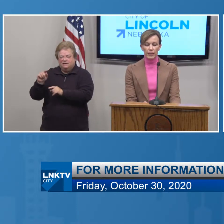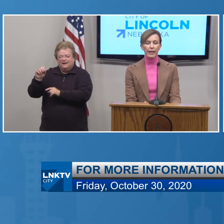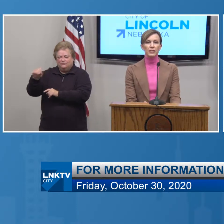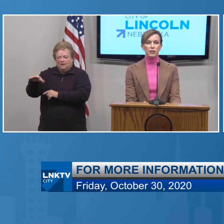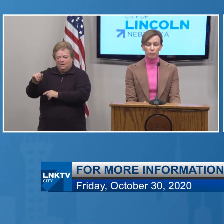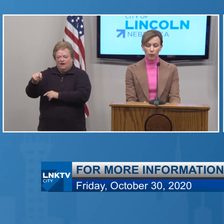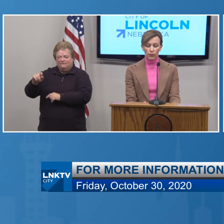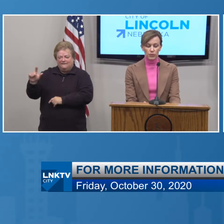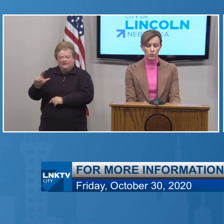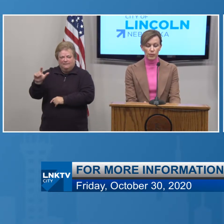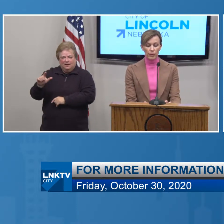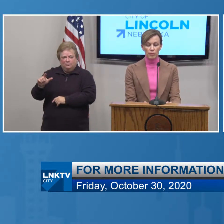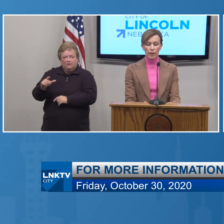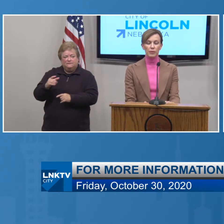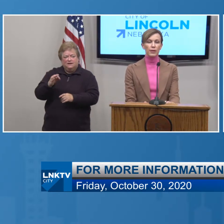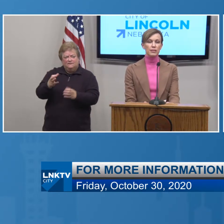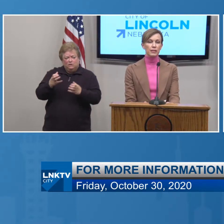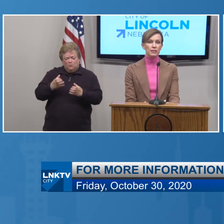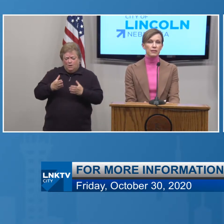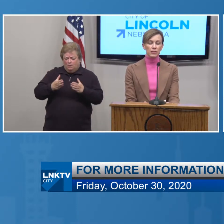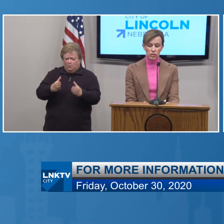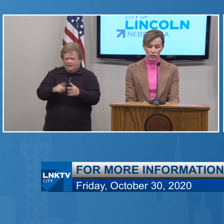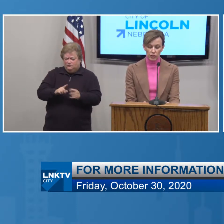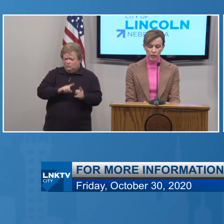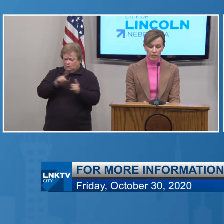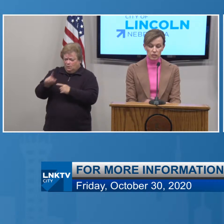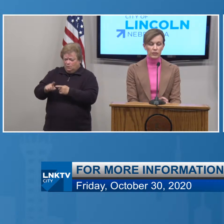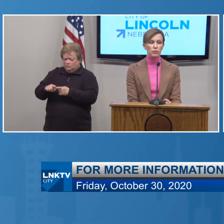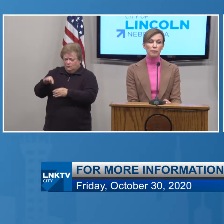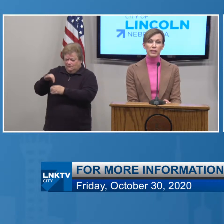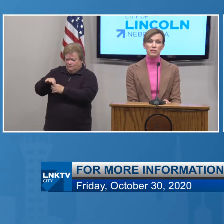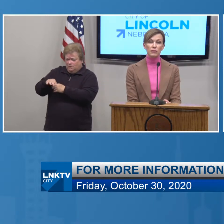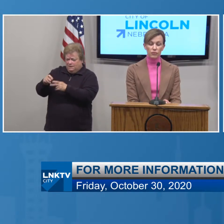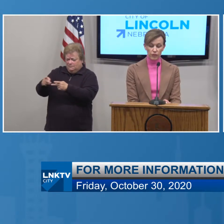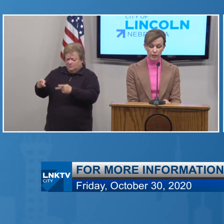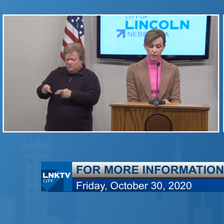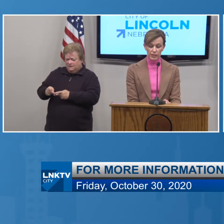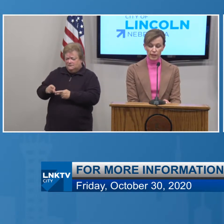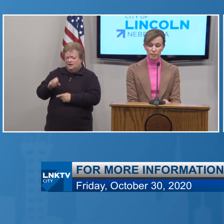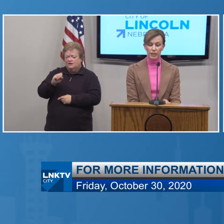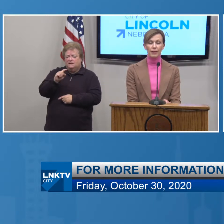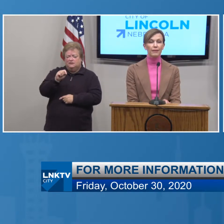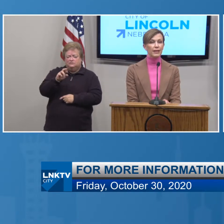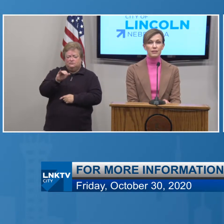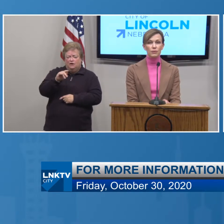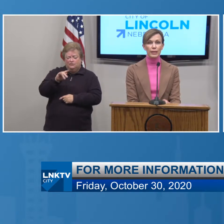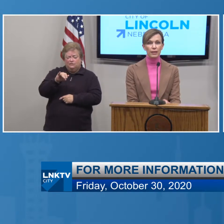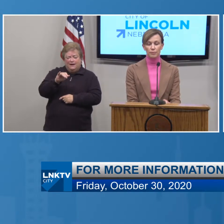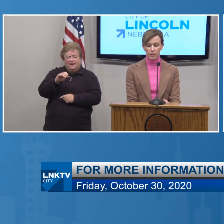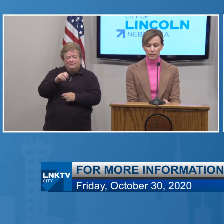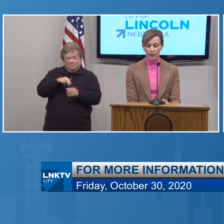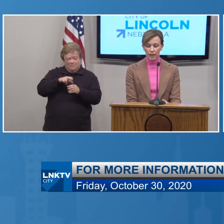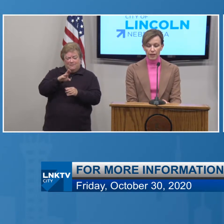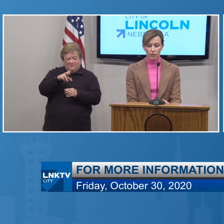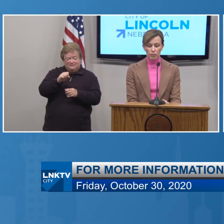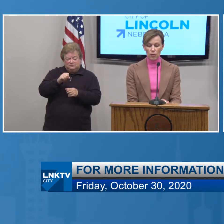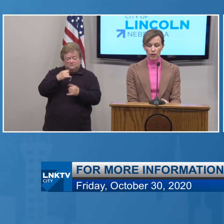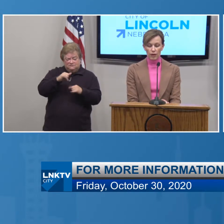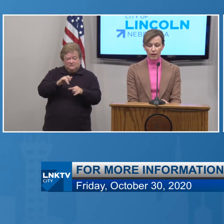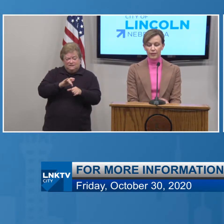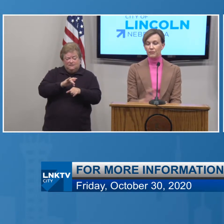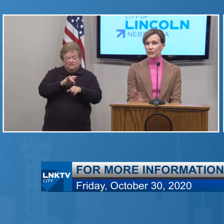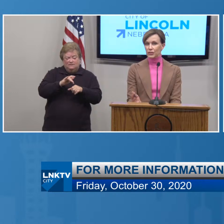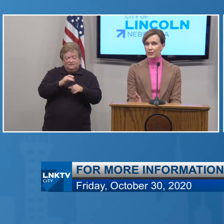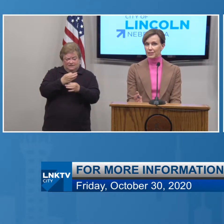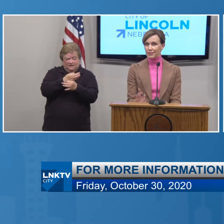looking for a way to get to the polls, we want to remind residents that StarTran service remains free for the time being, and that's a great option. For